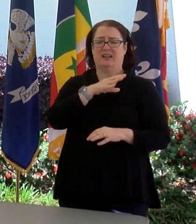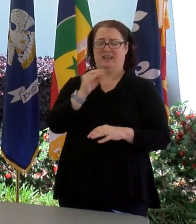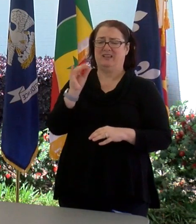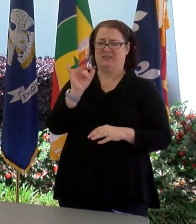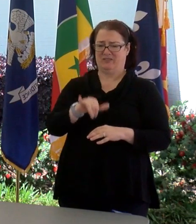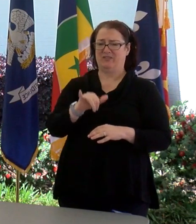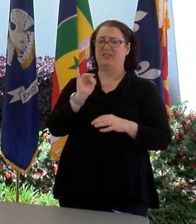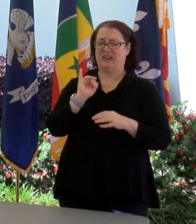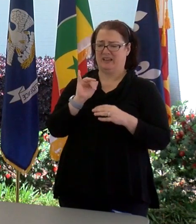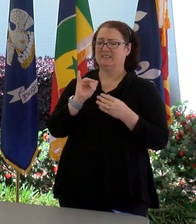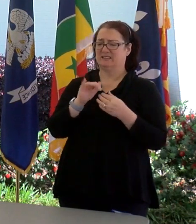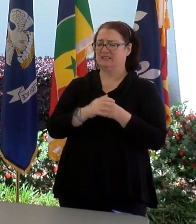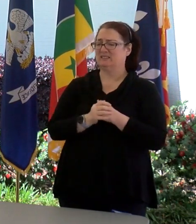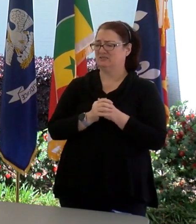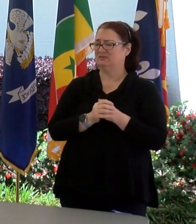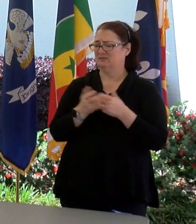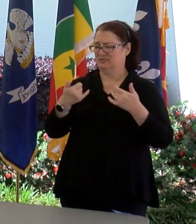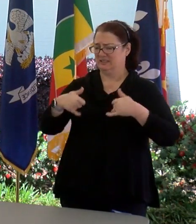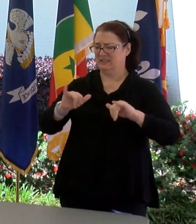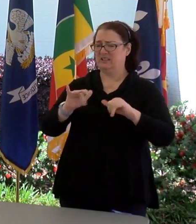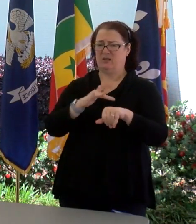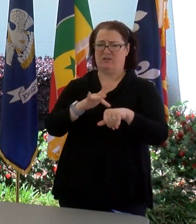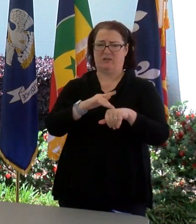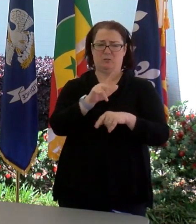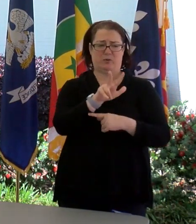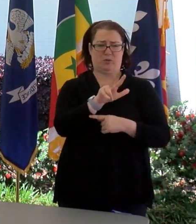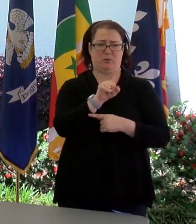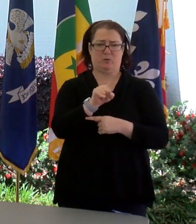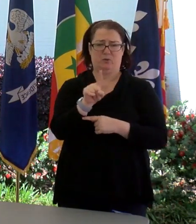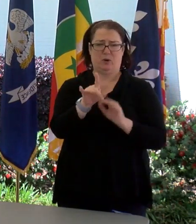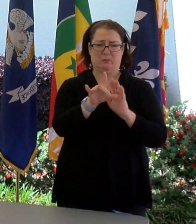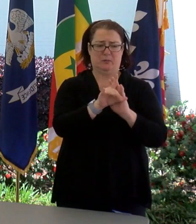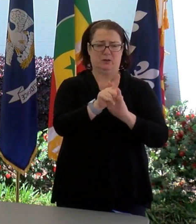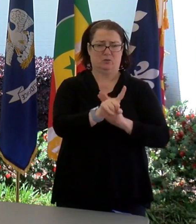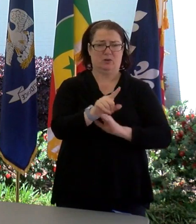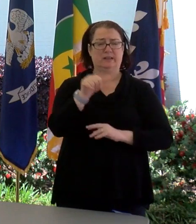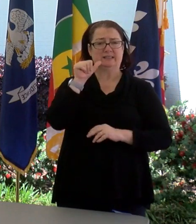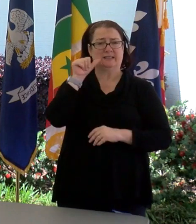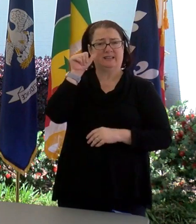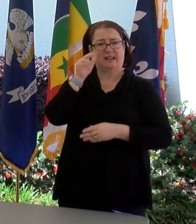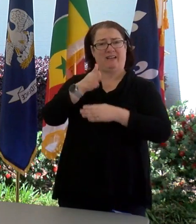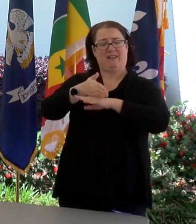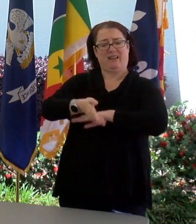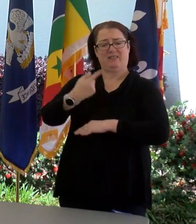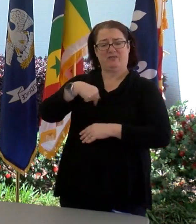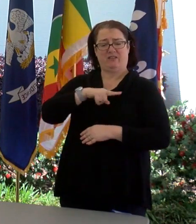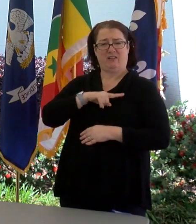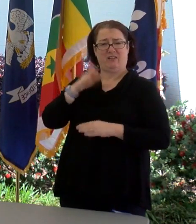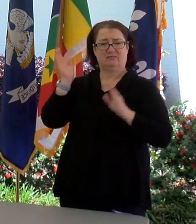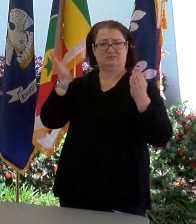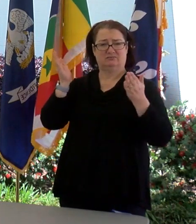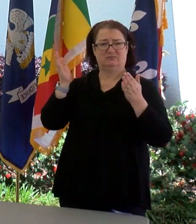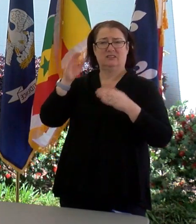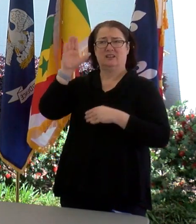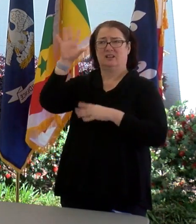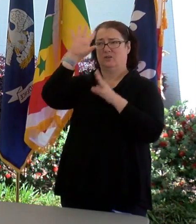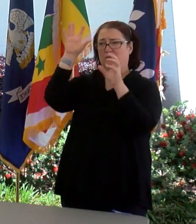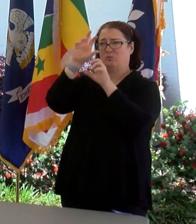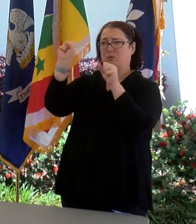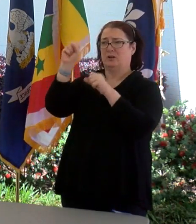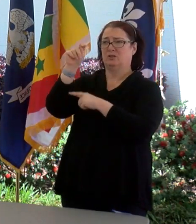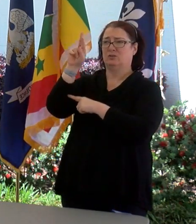available at this time. Yesterday, after our press conference, President Trump discussed his plans to reopen our economy.